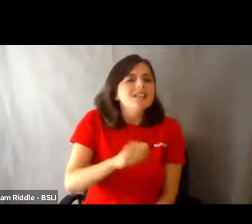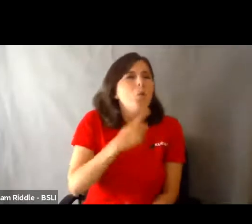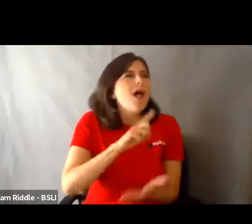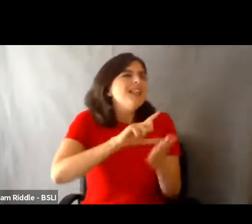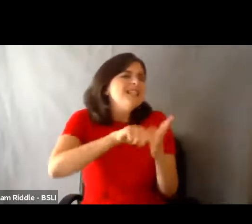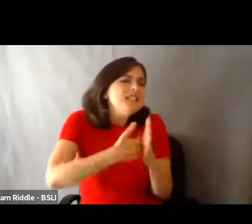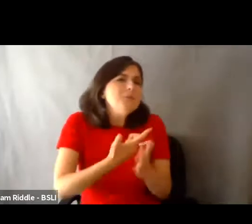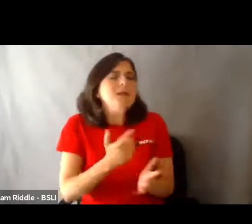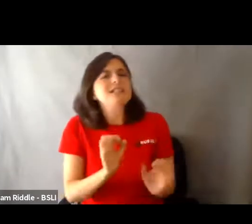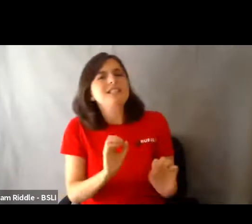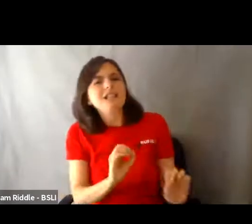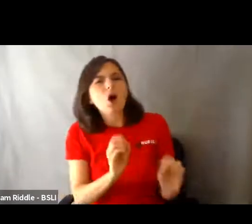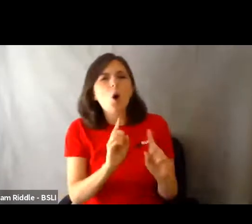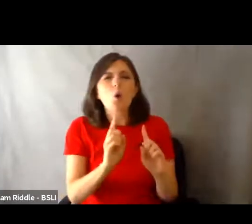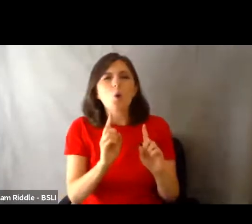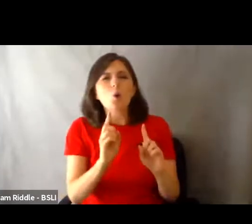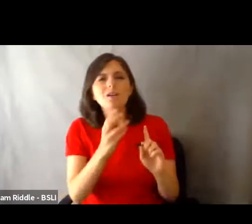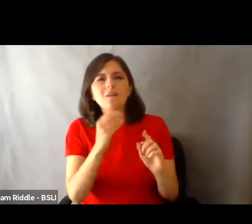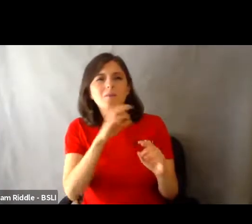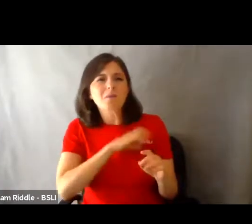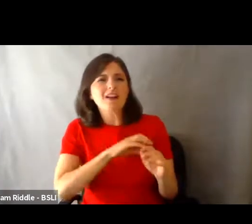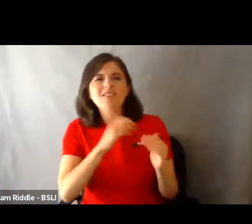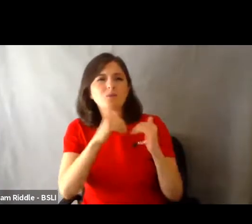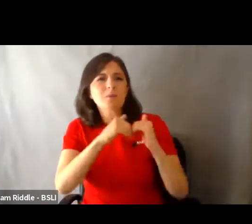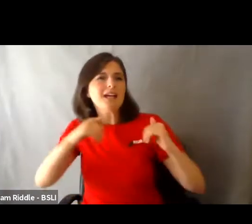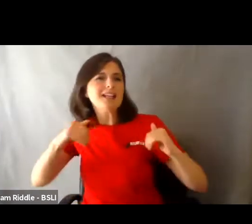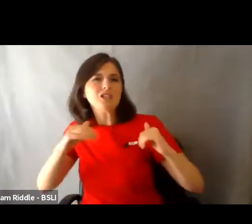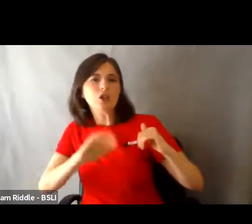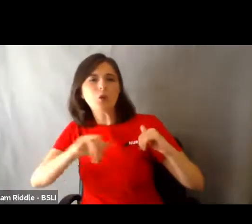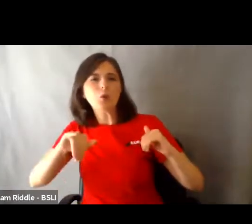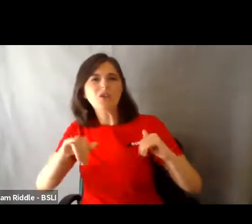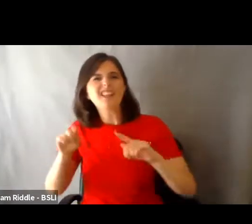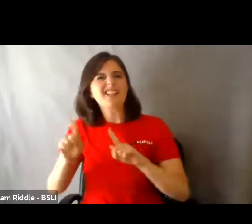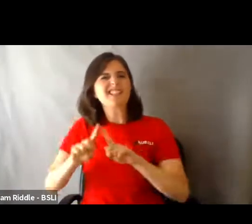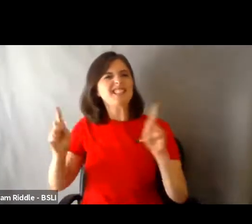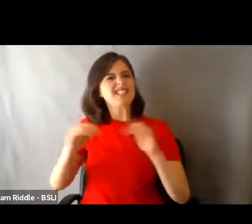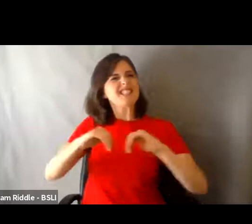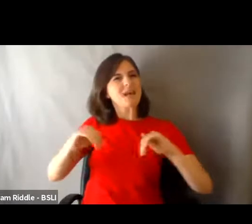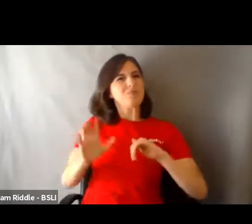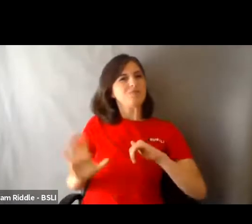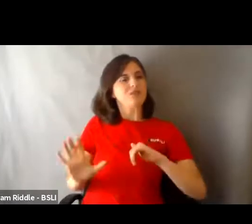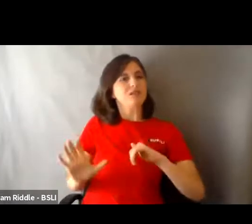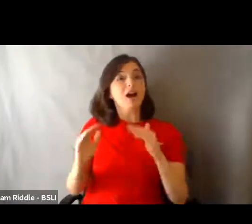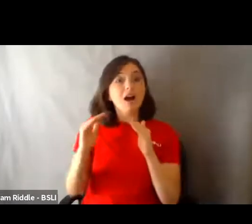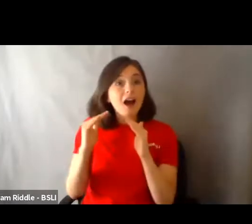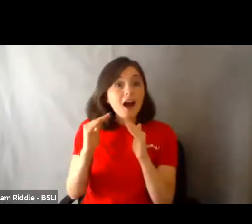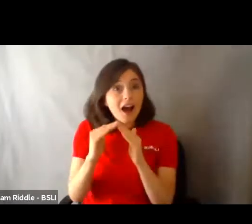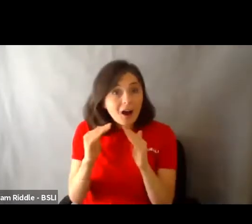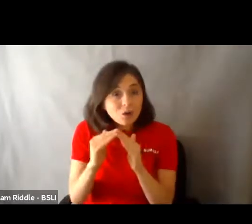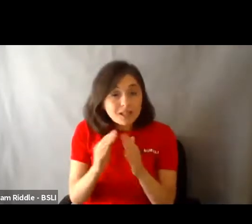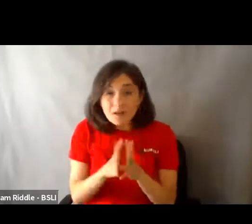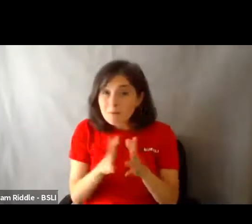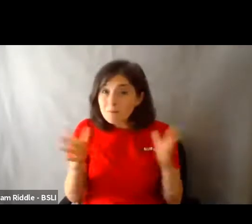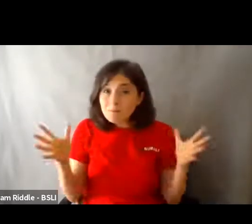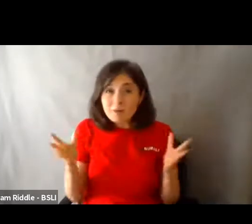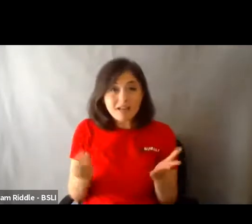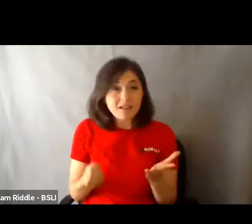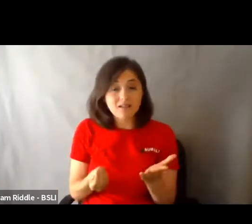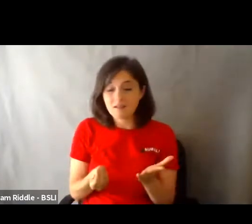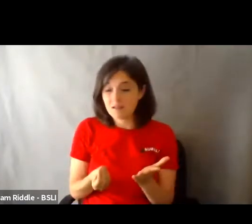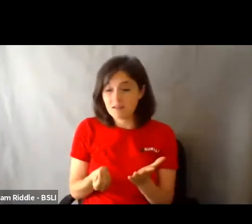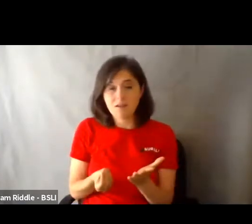disability is going to be excluded from it. That's something else. Housing, the biggest cost for any working